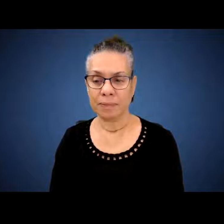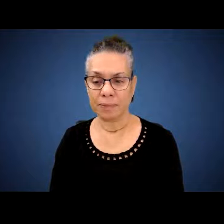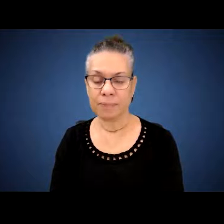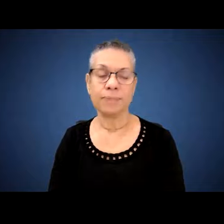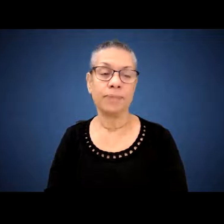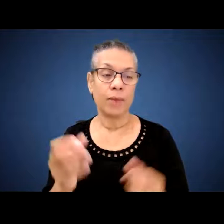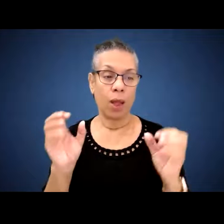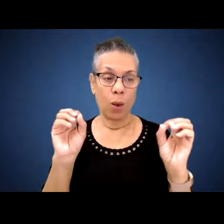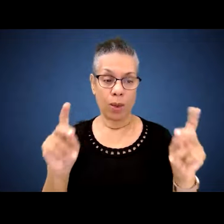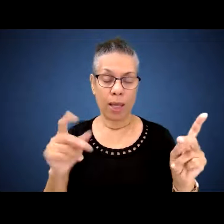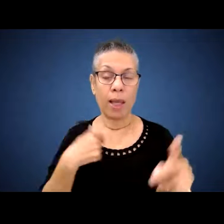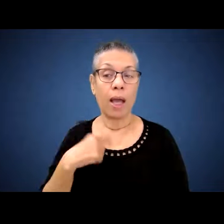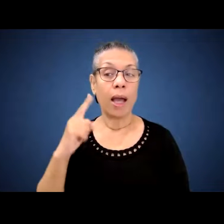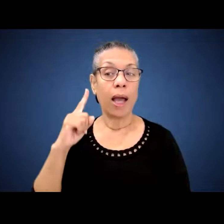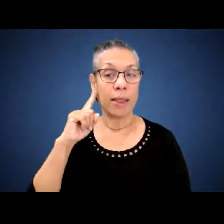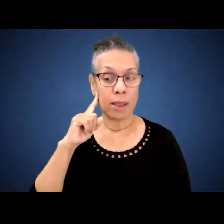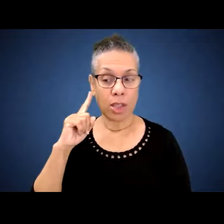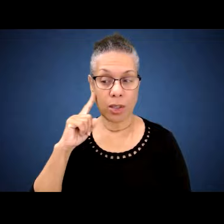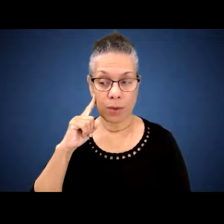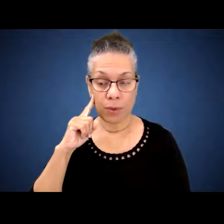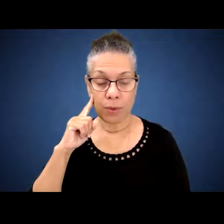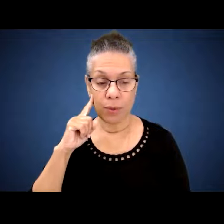So I'm hearing that there's